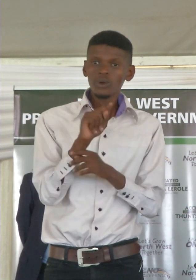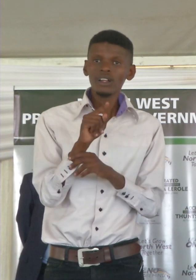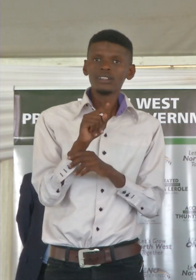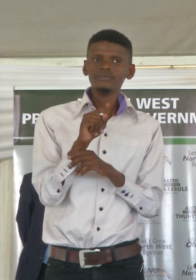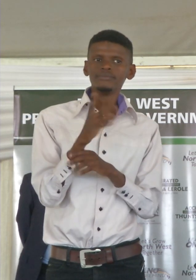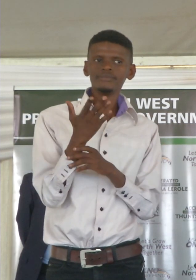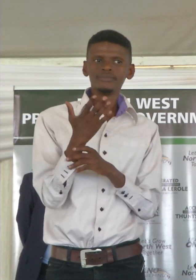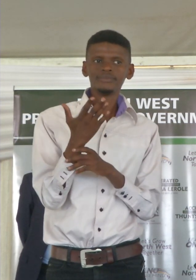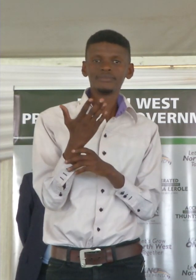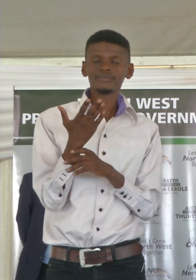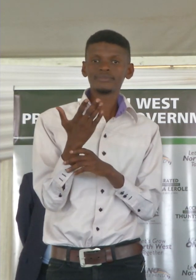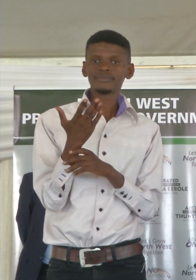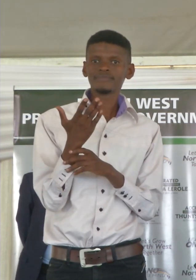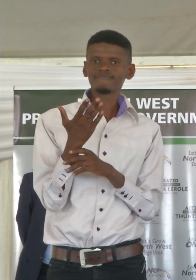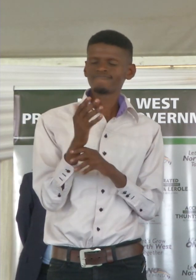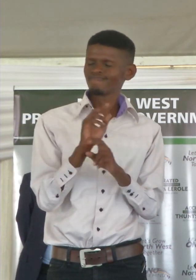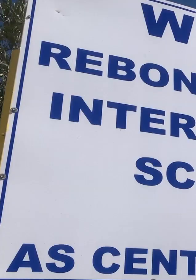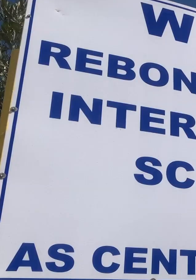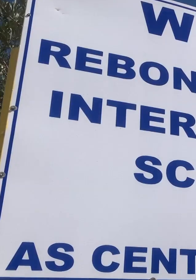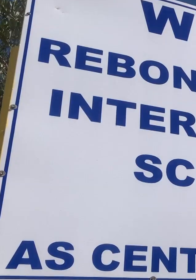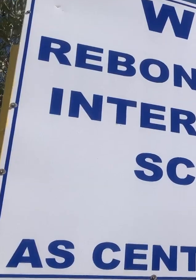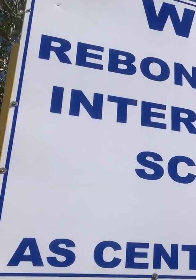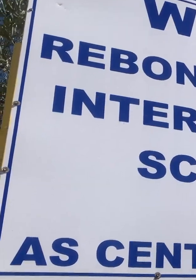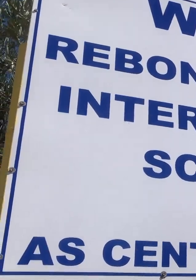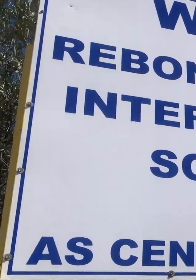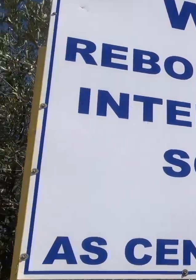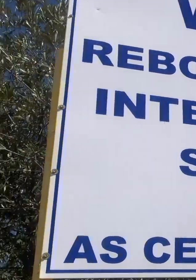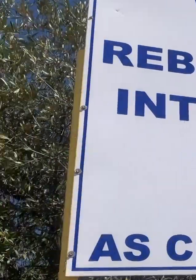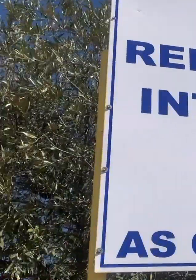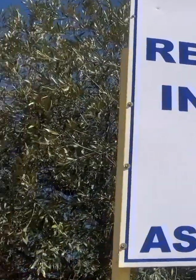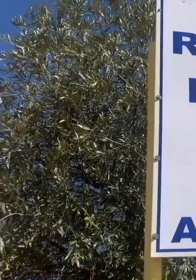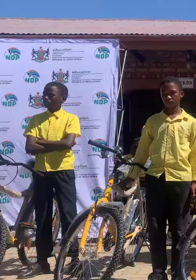they are very, very good, and